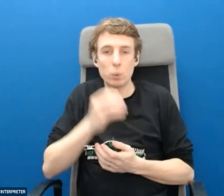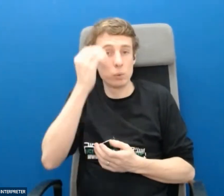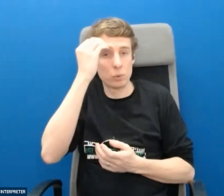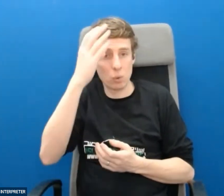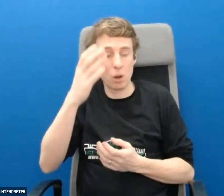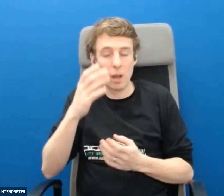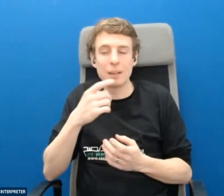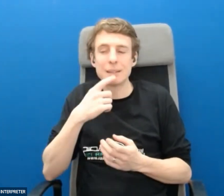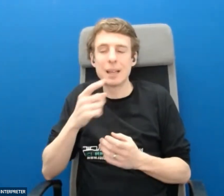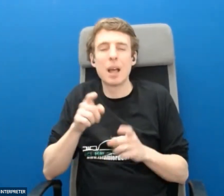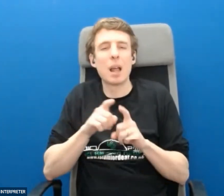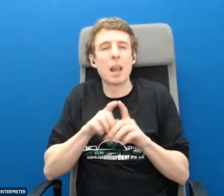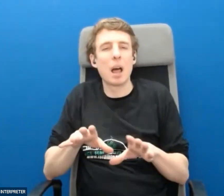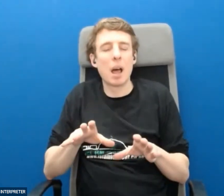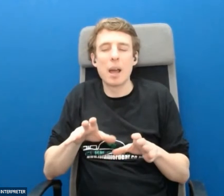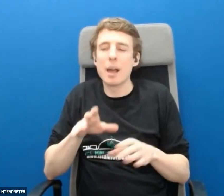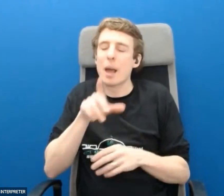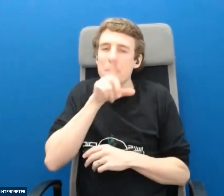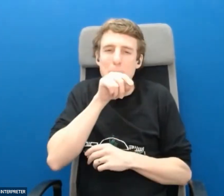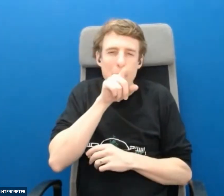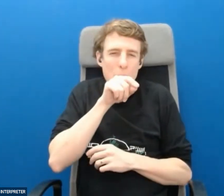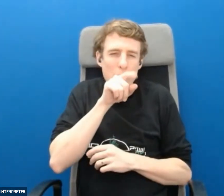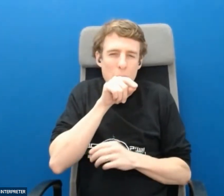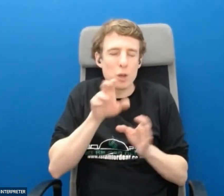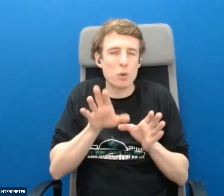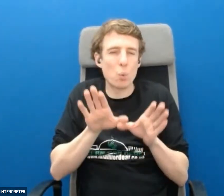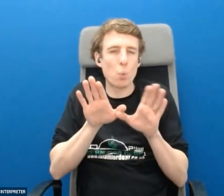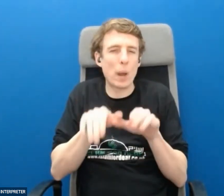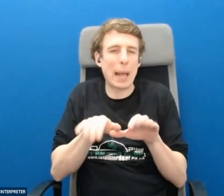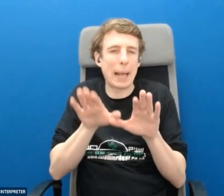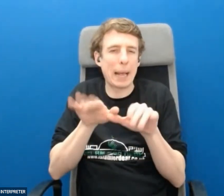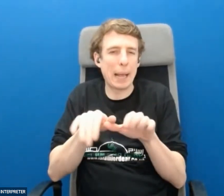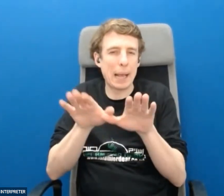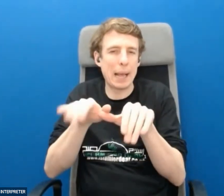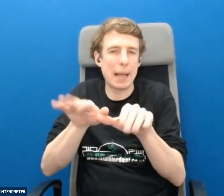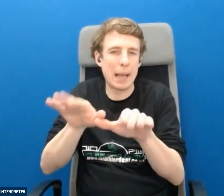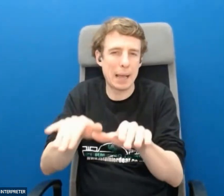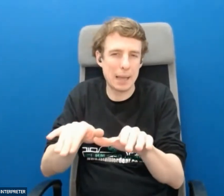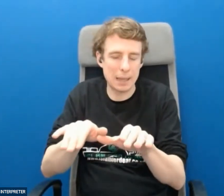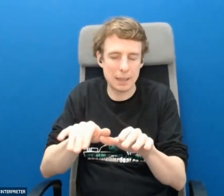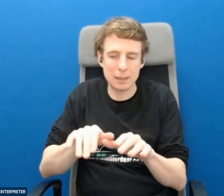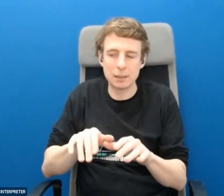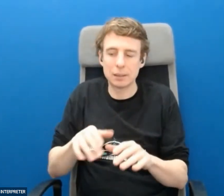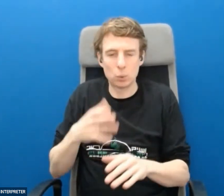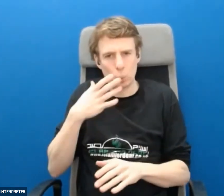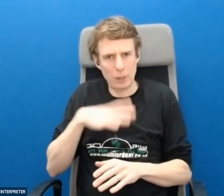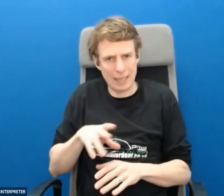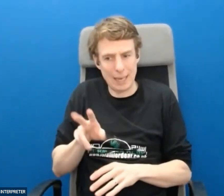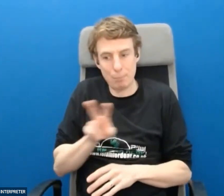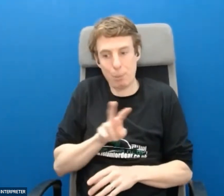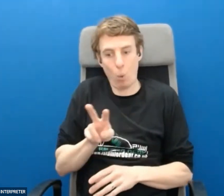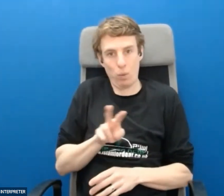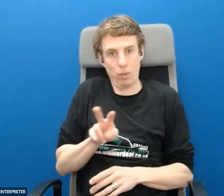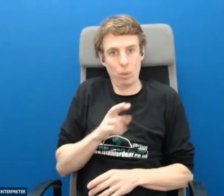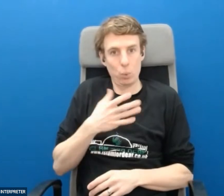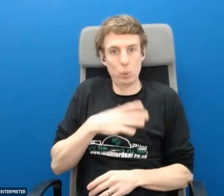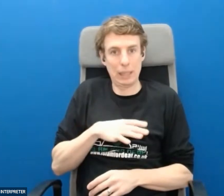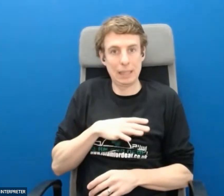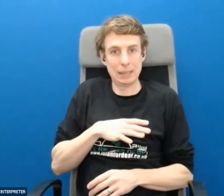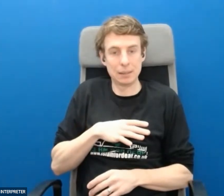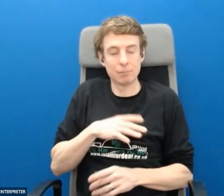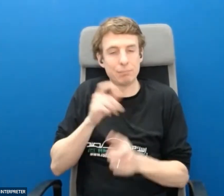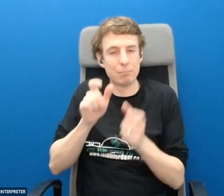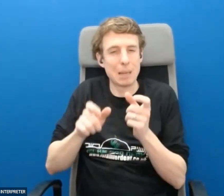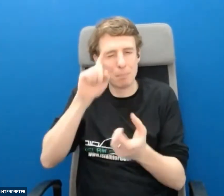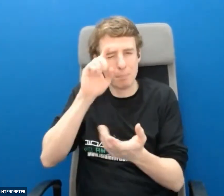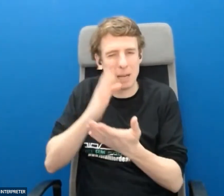wings of the bird, and the bird needs two wings, the two wings of the believer, really. But it's similar. It's making a